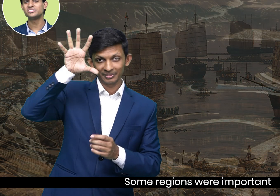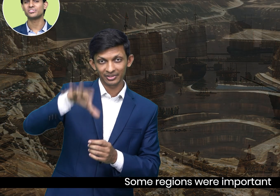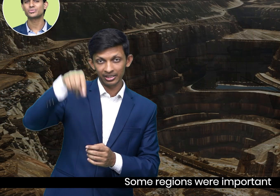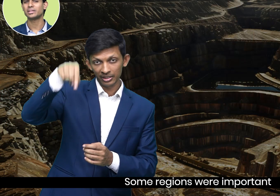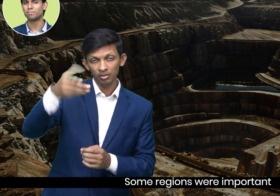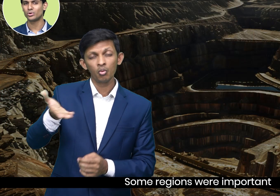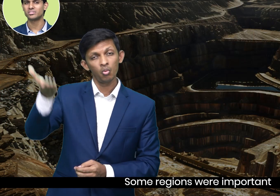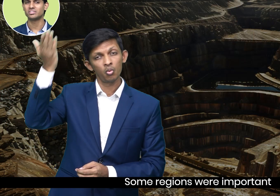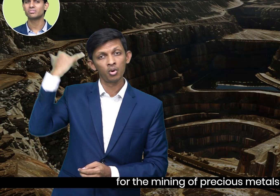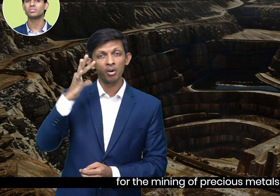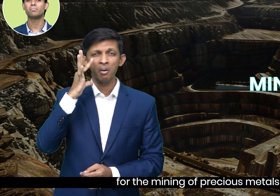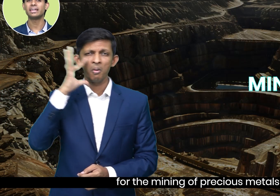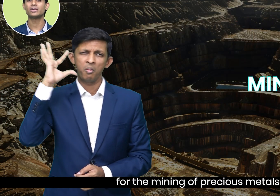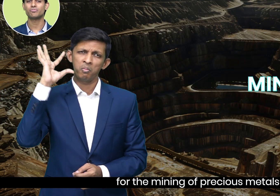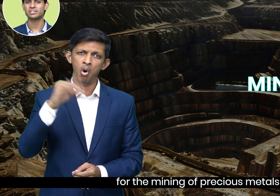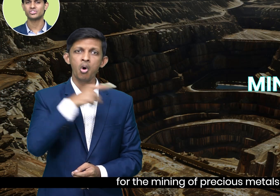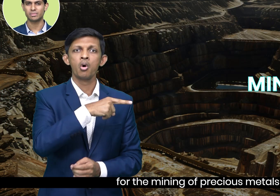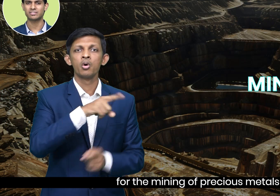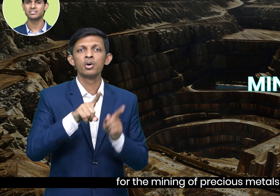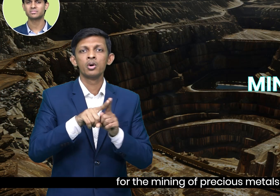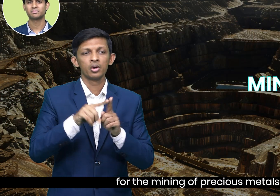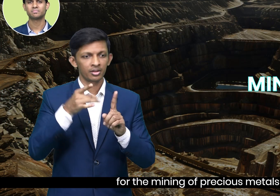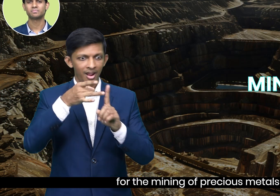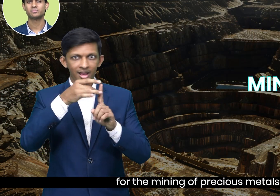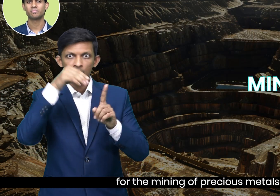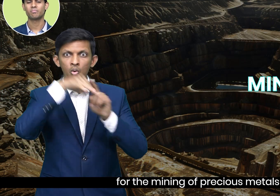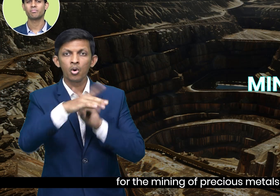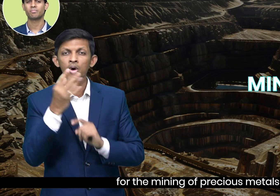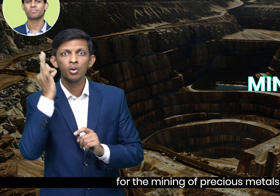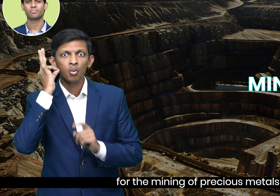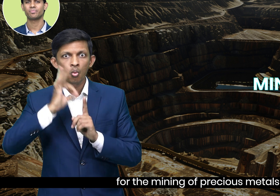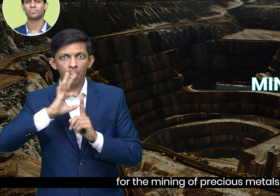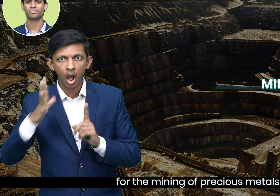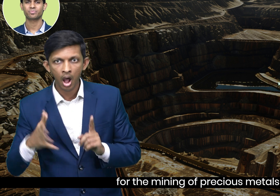Some regions were important for the mining of precious metals